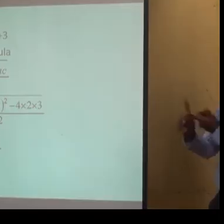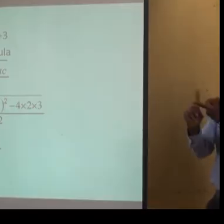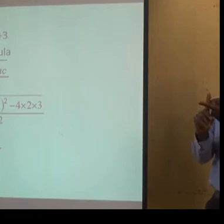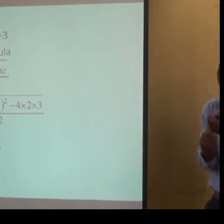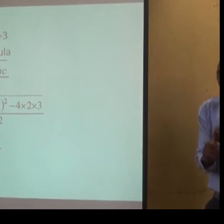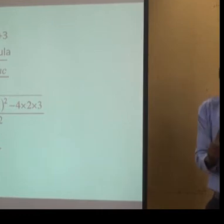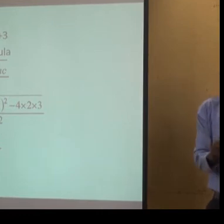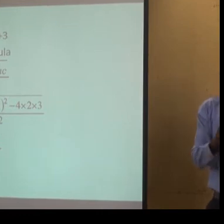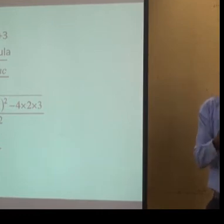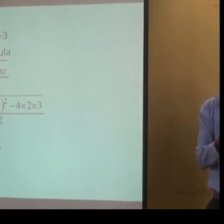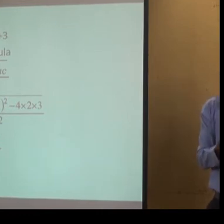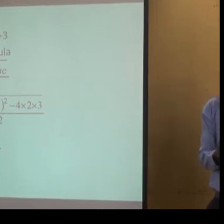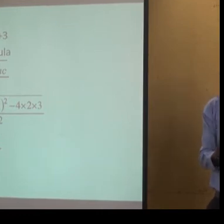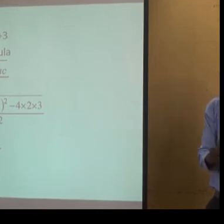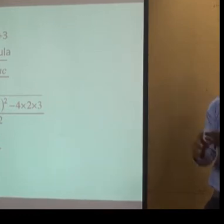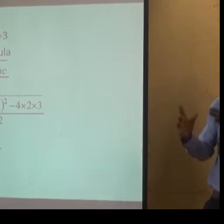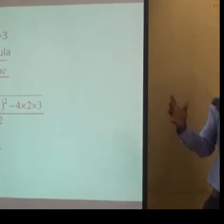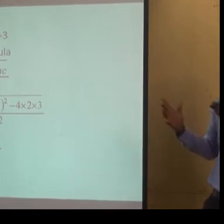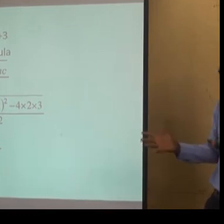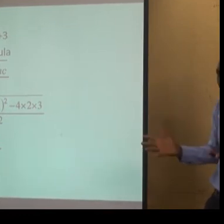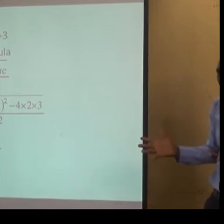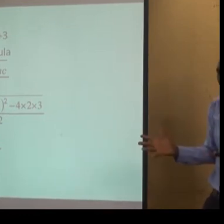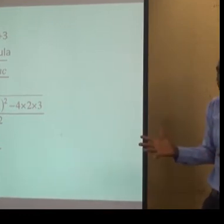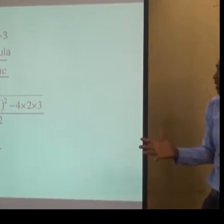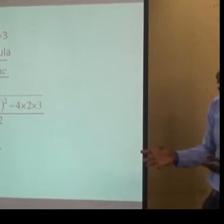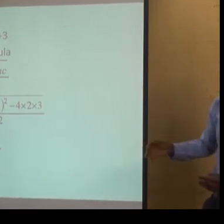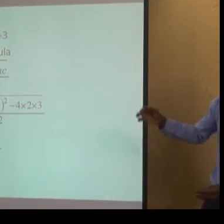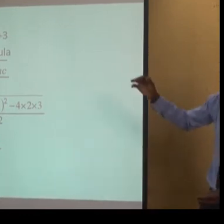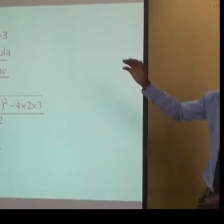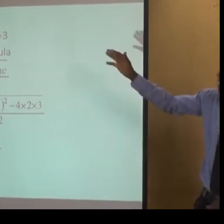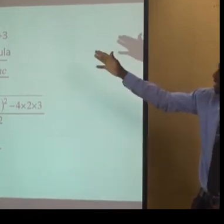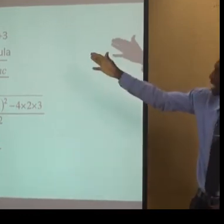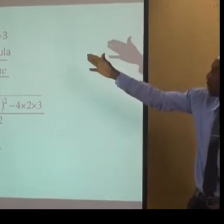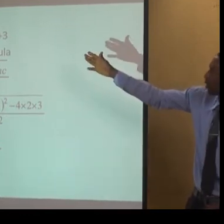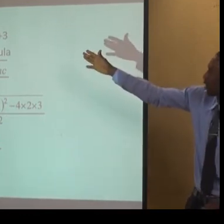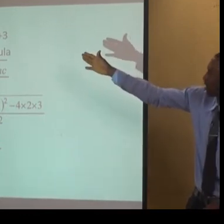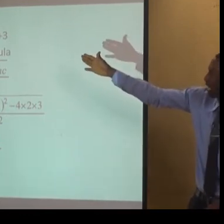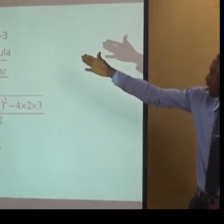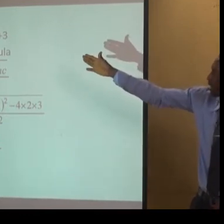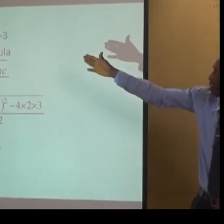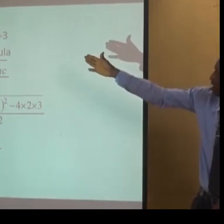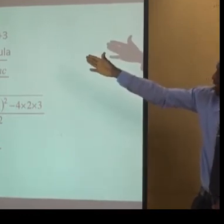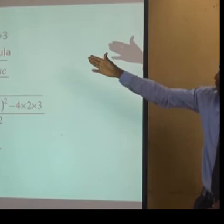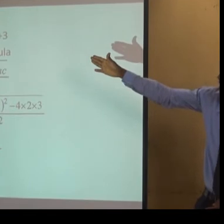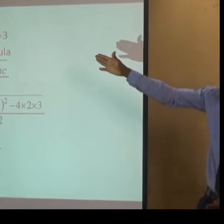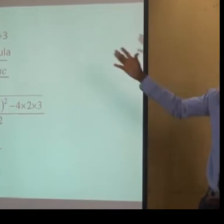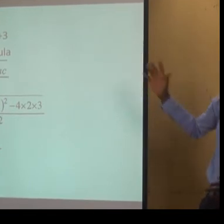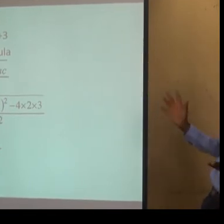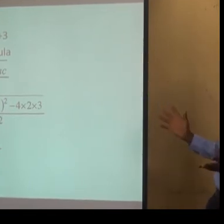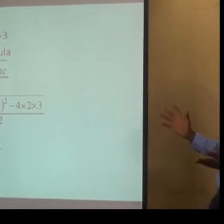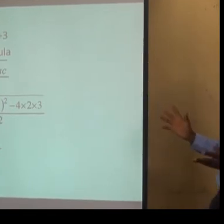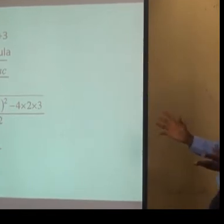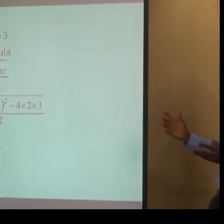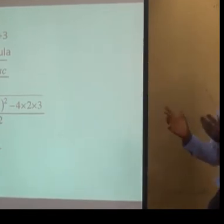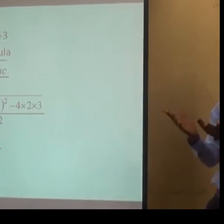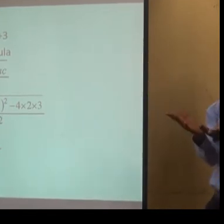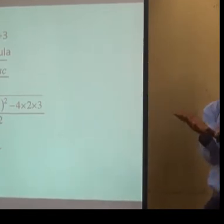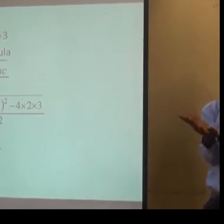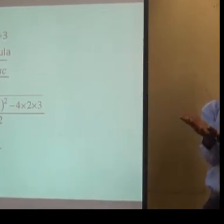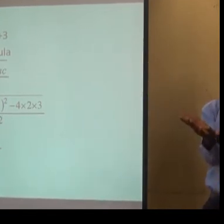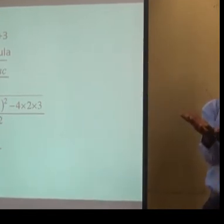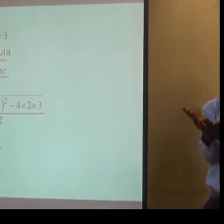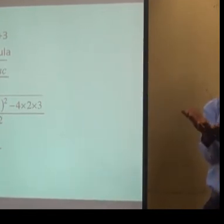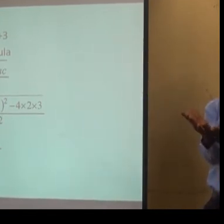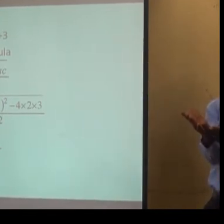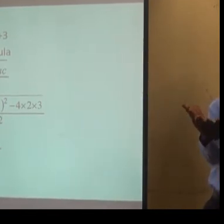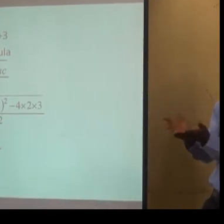Then, B is the coefficient of the middle term. And the middle term, the coefficient of the middle term there is minus 5. That is why you